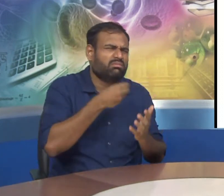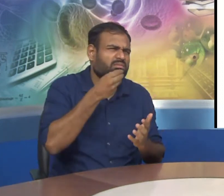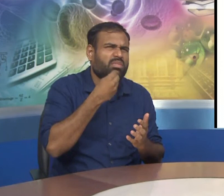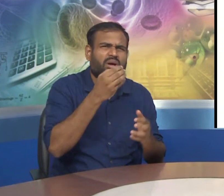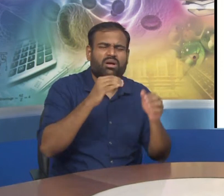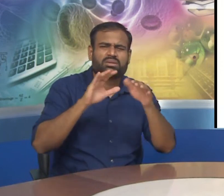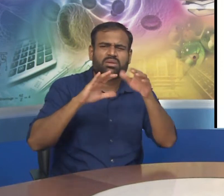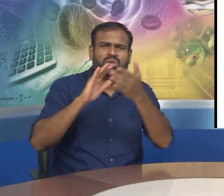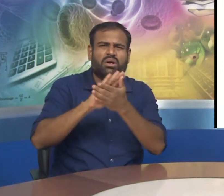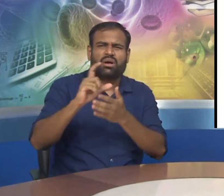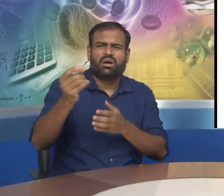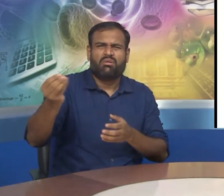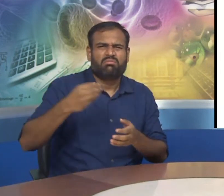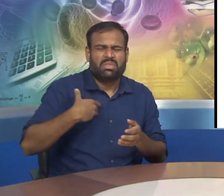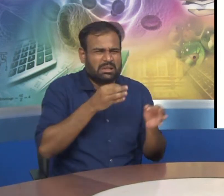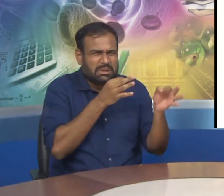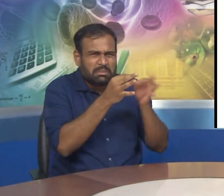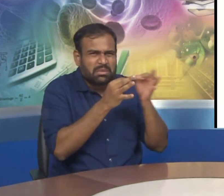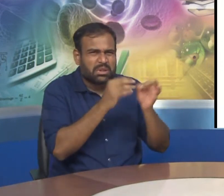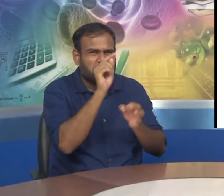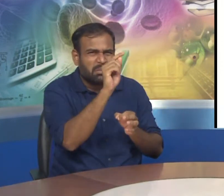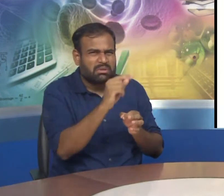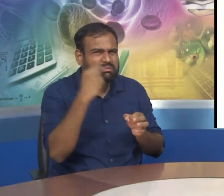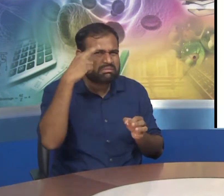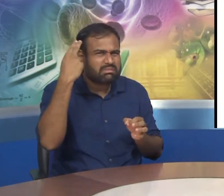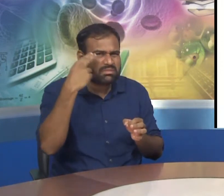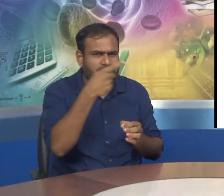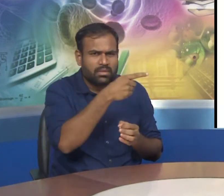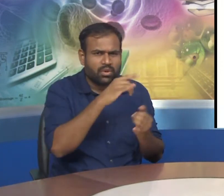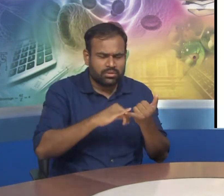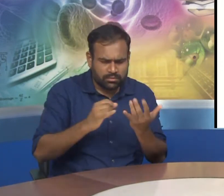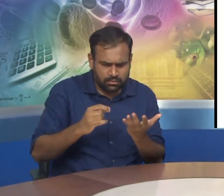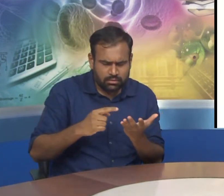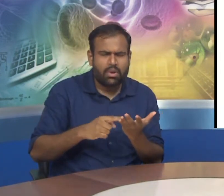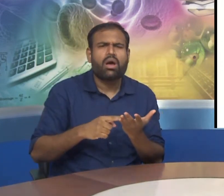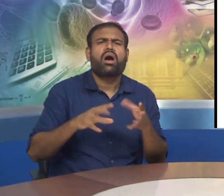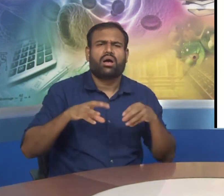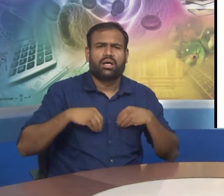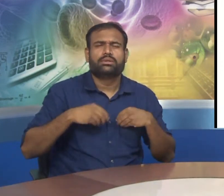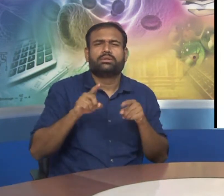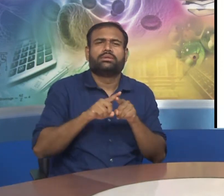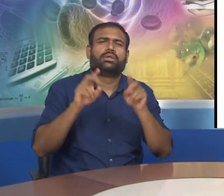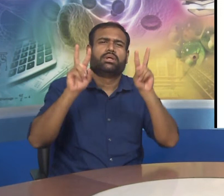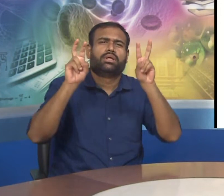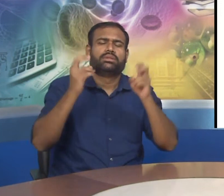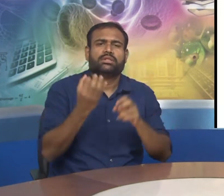grant special leave to appeal to itself in any case it deems fit.